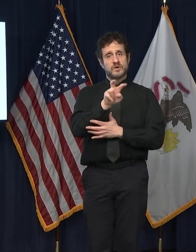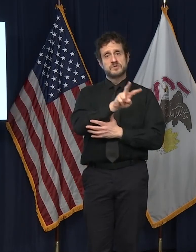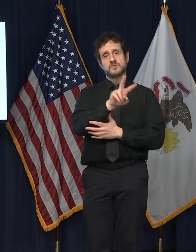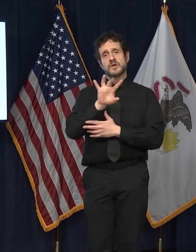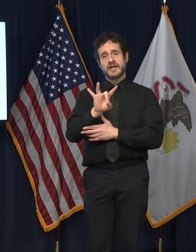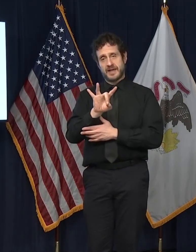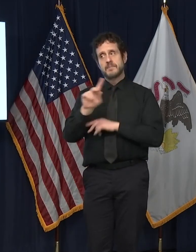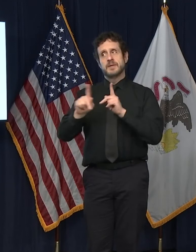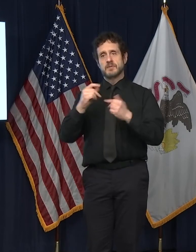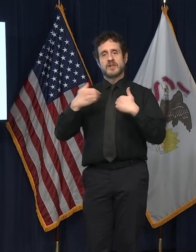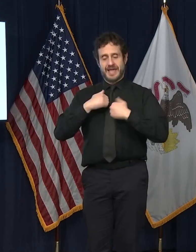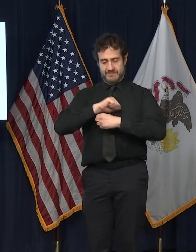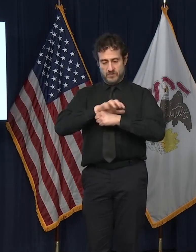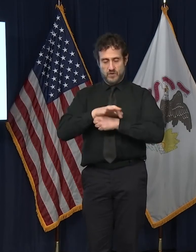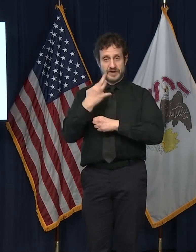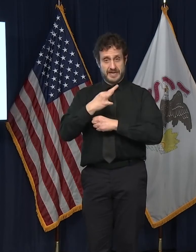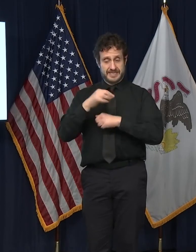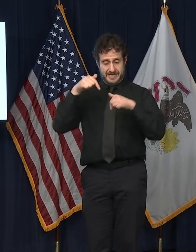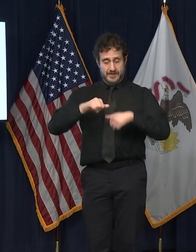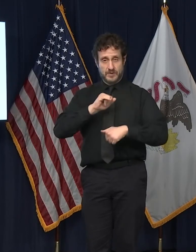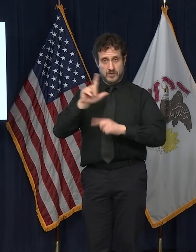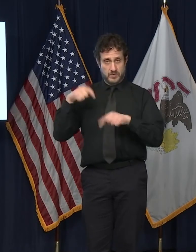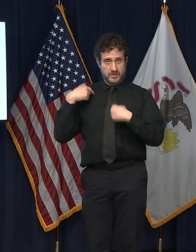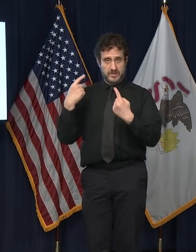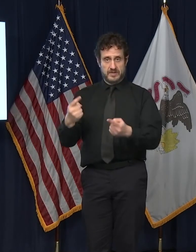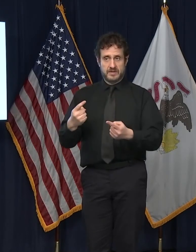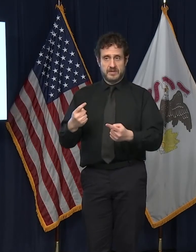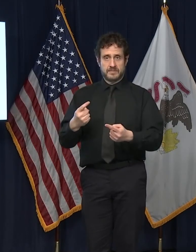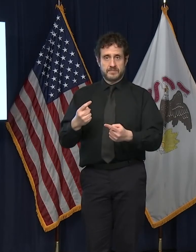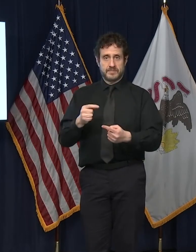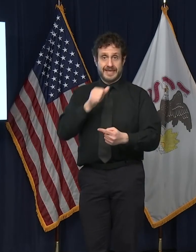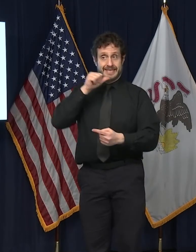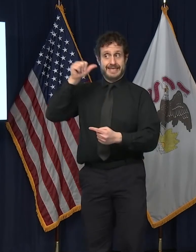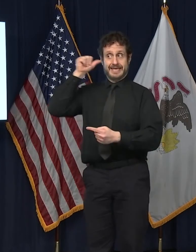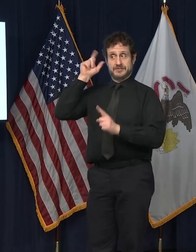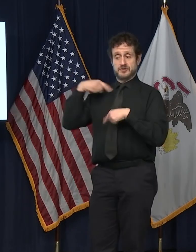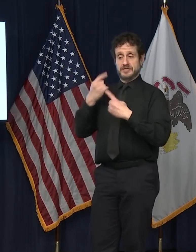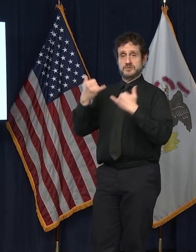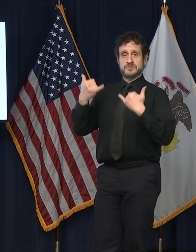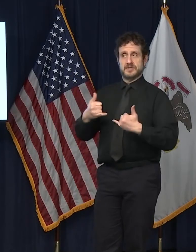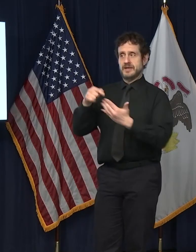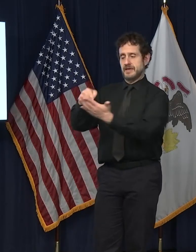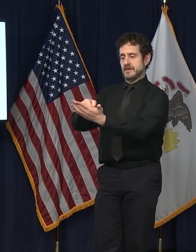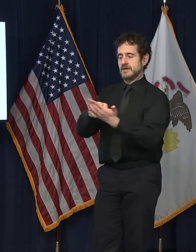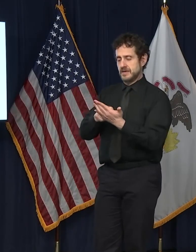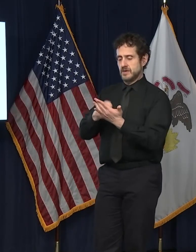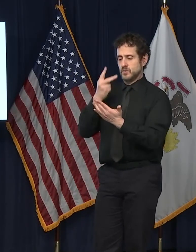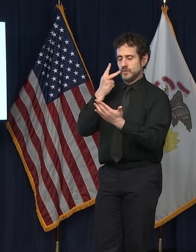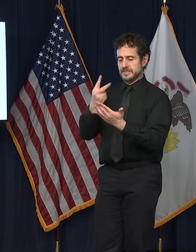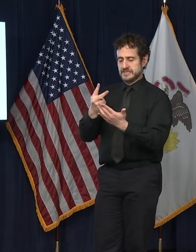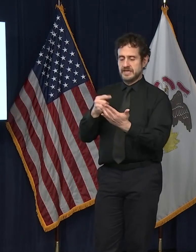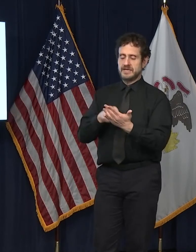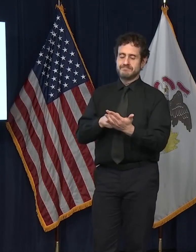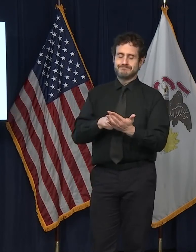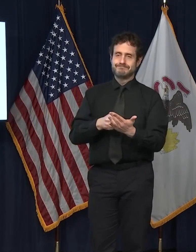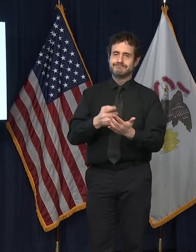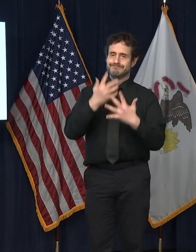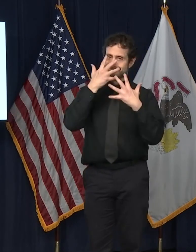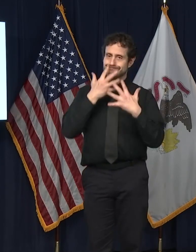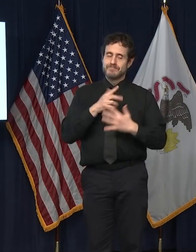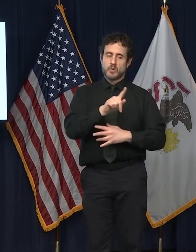879,428 cases. Since yesterday, we have received reports of 181